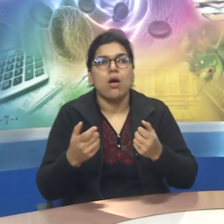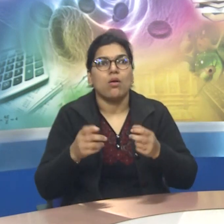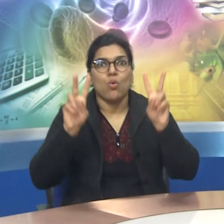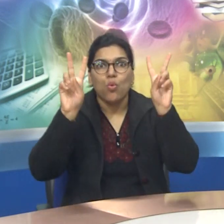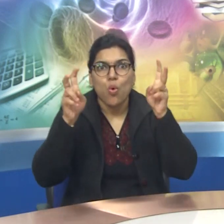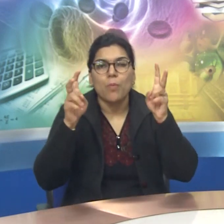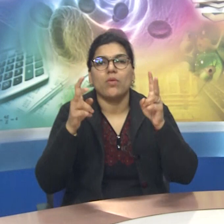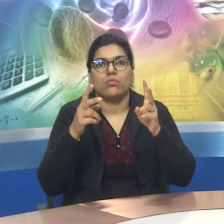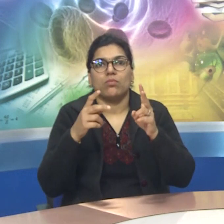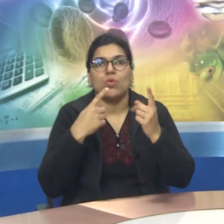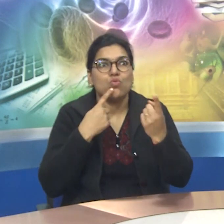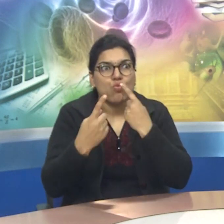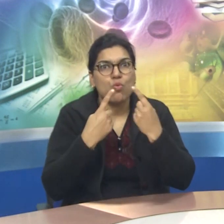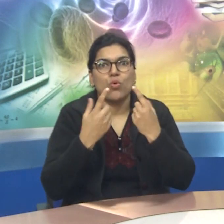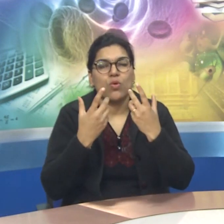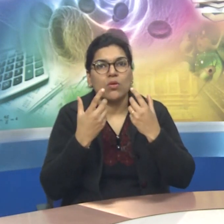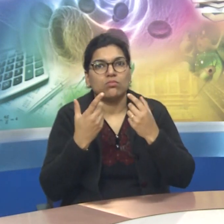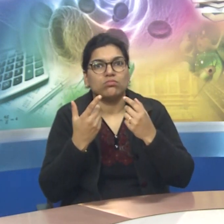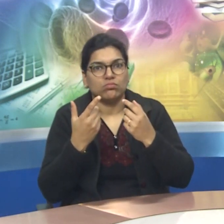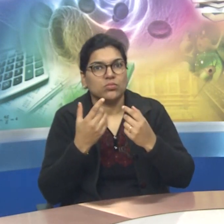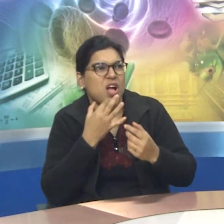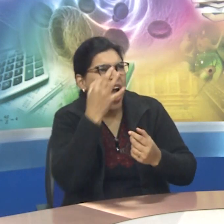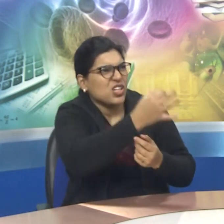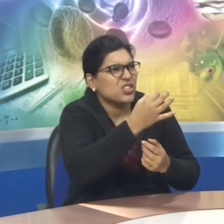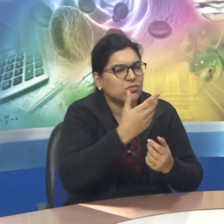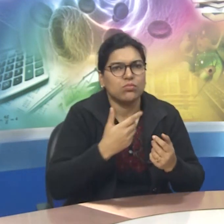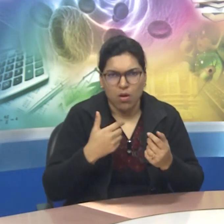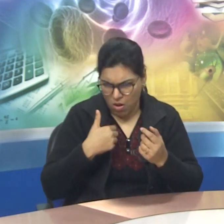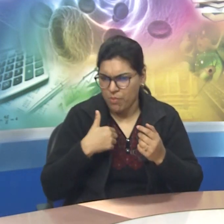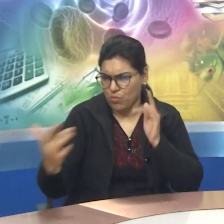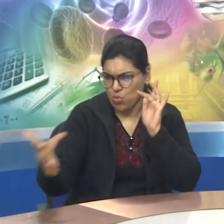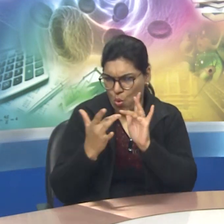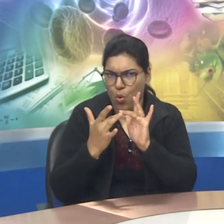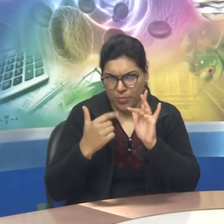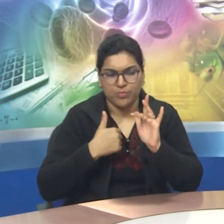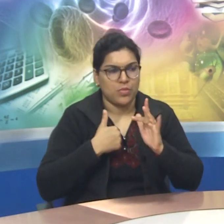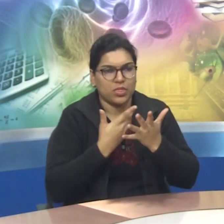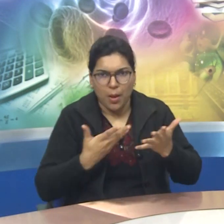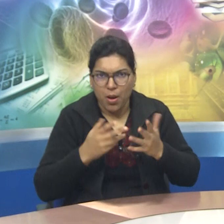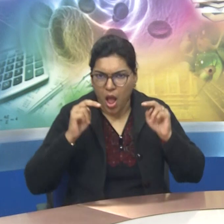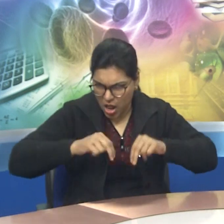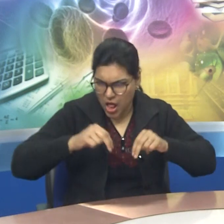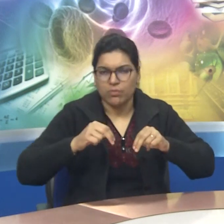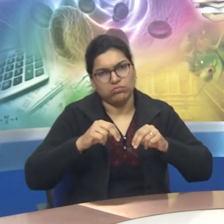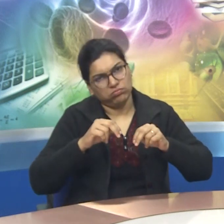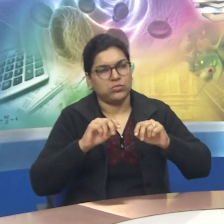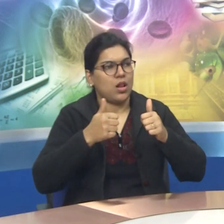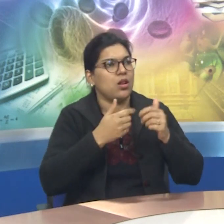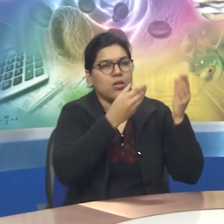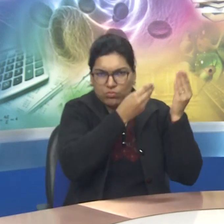To save the time of the staff, Ranganathan has advocated prenatal